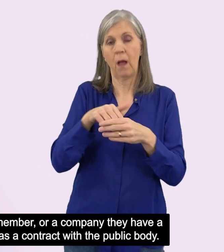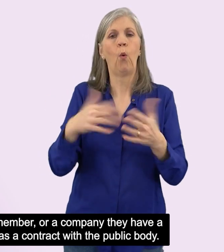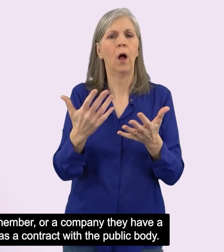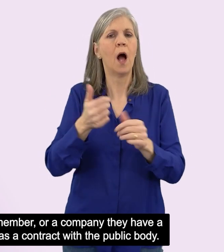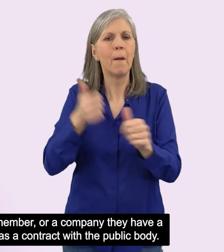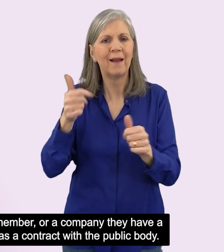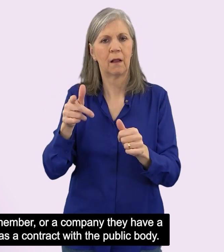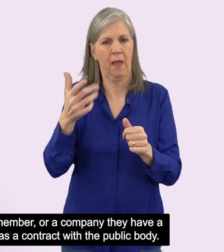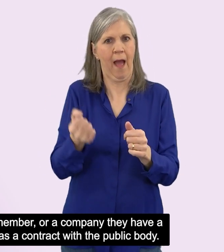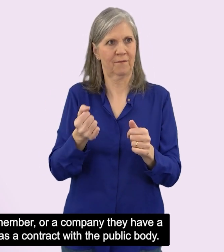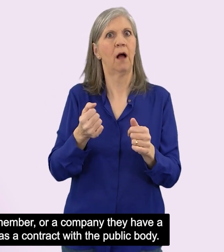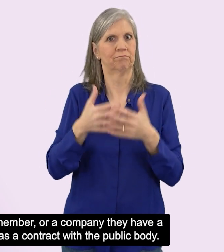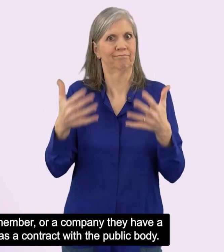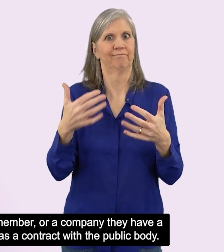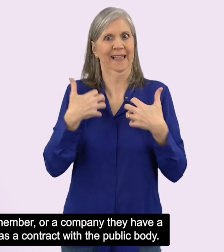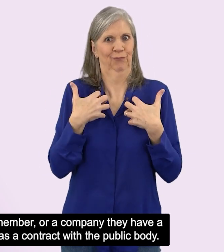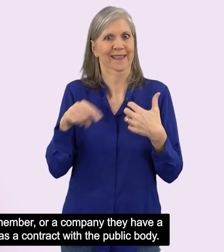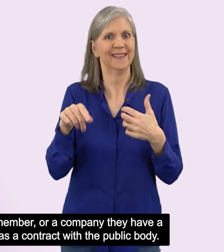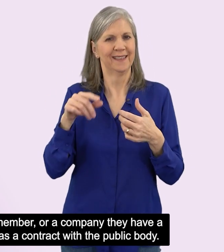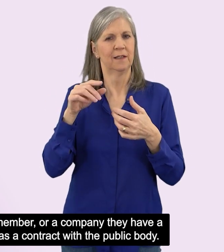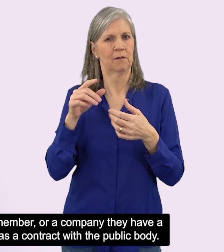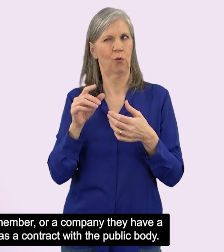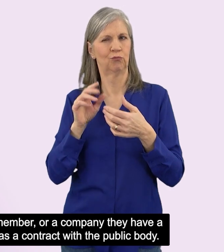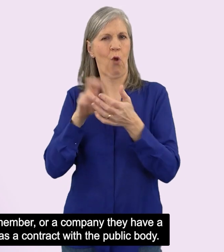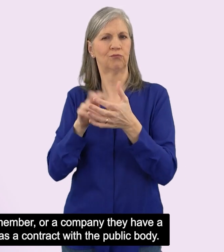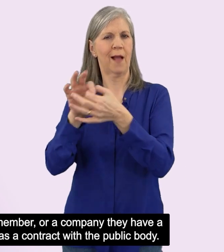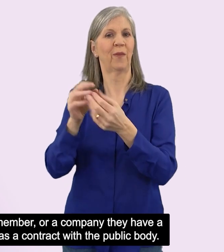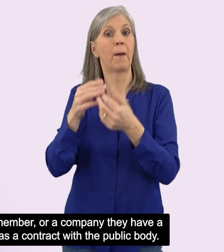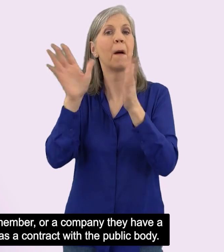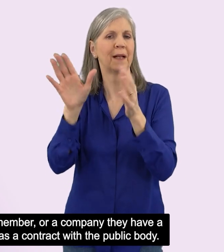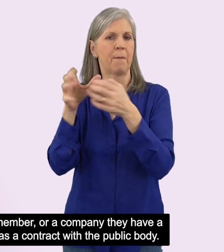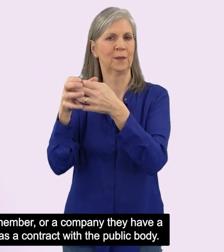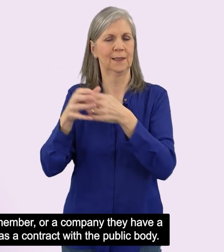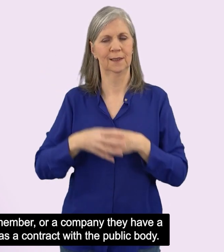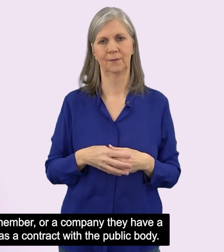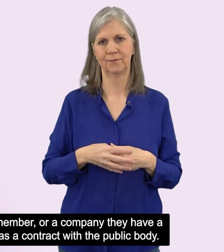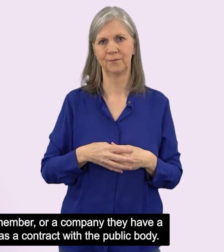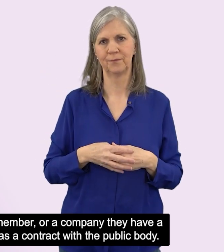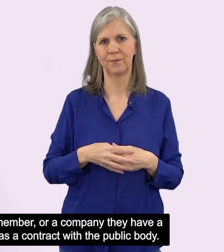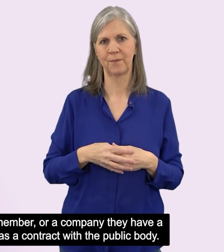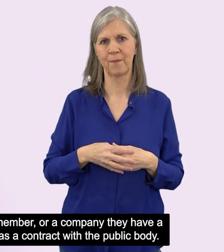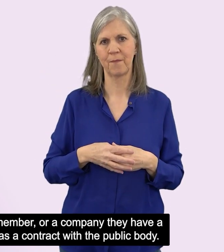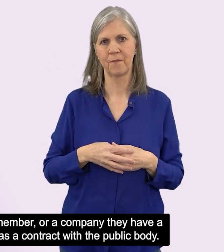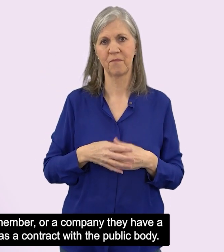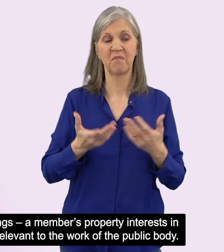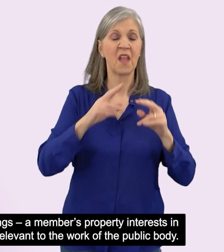Contracts, where a member or a company they have a significant interest in has a contract with the public body.